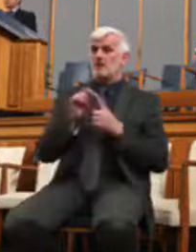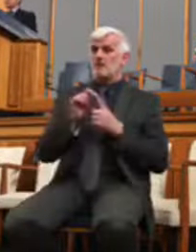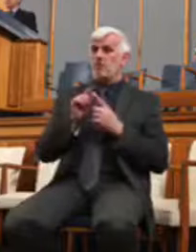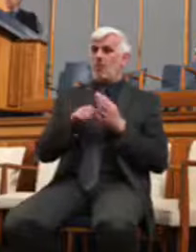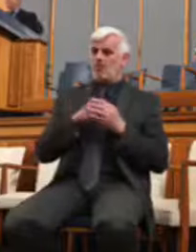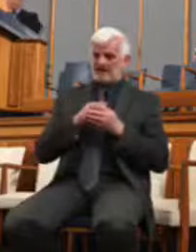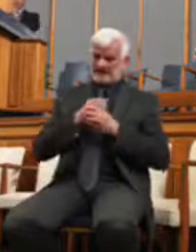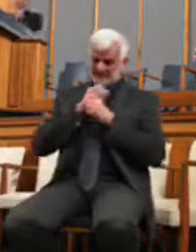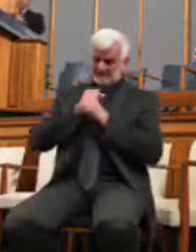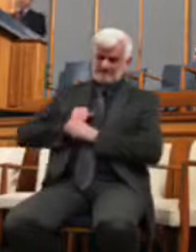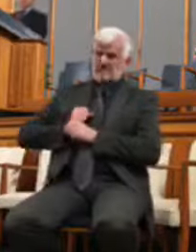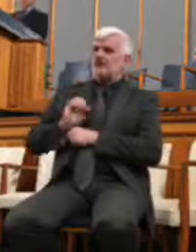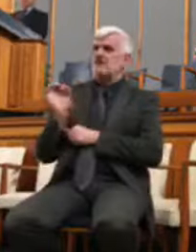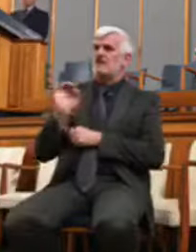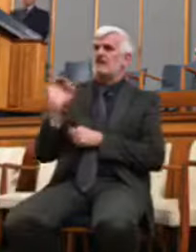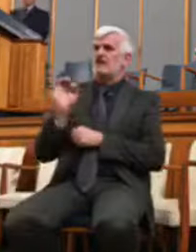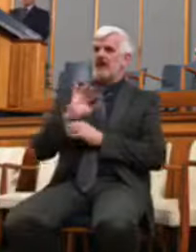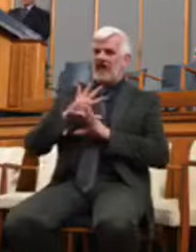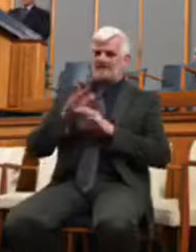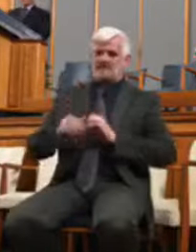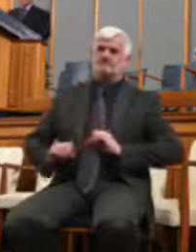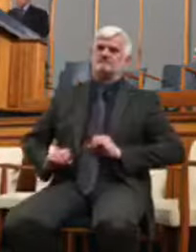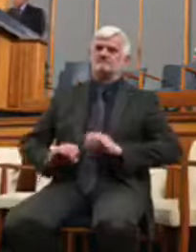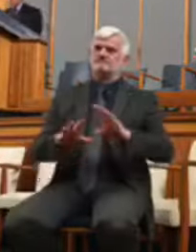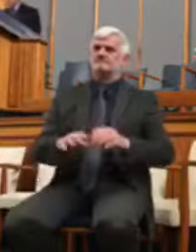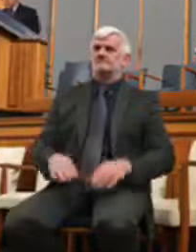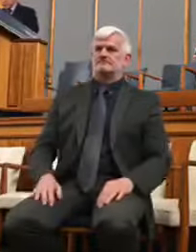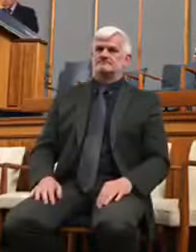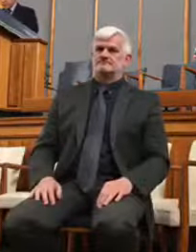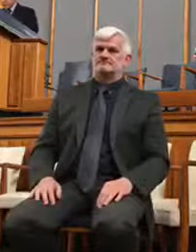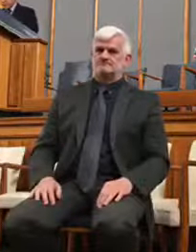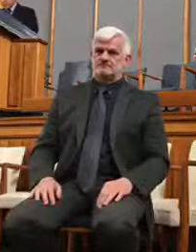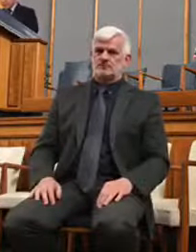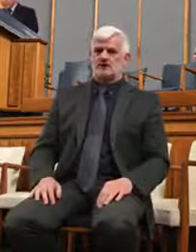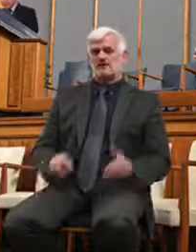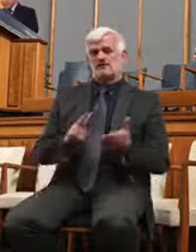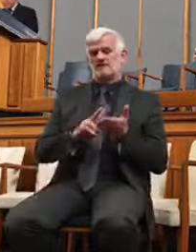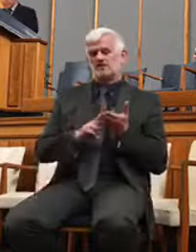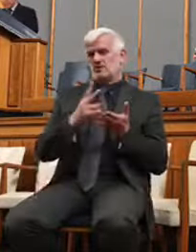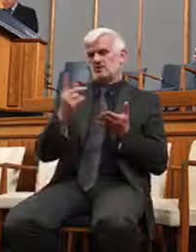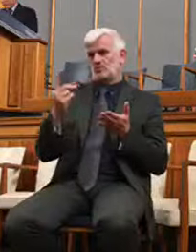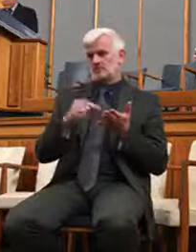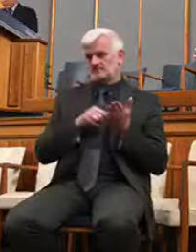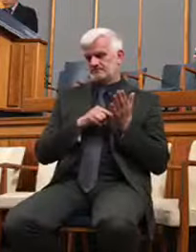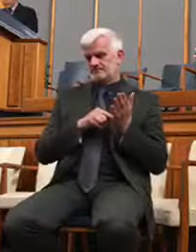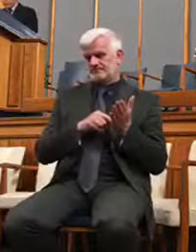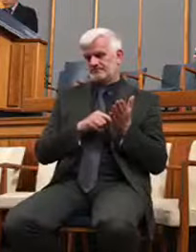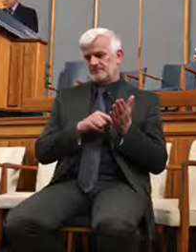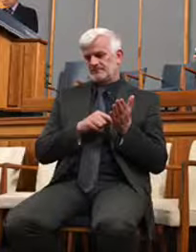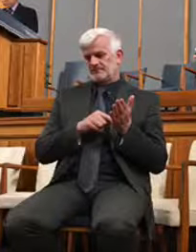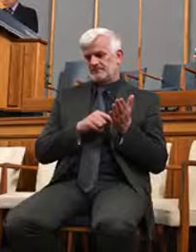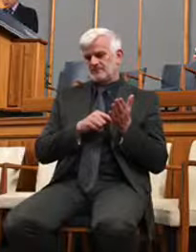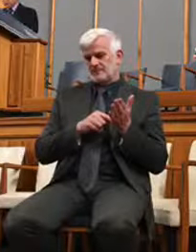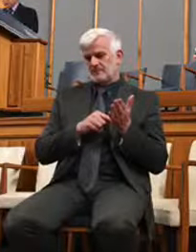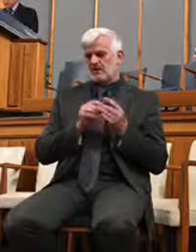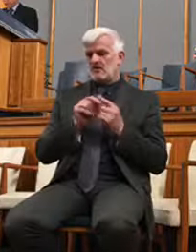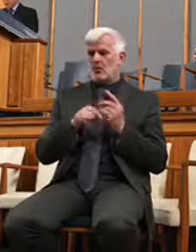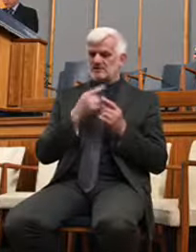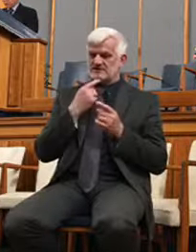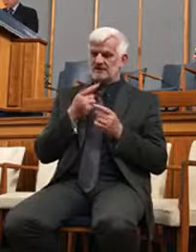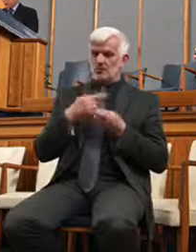kept nothing. All is given. So the first thing Paul says in verse 21, testifying both to the Jews